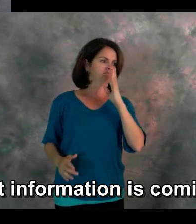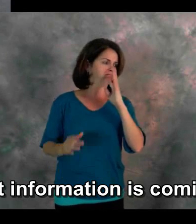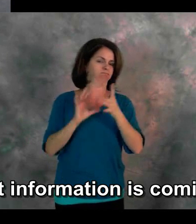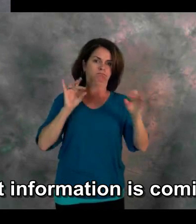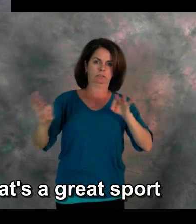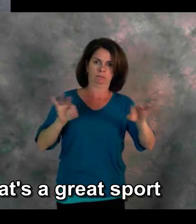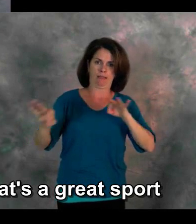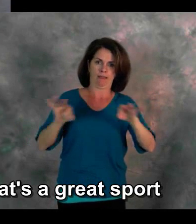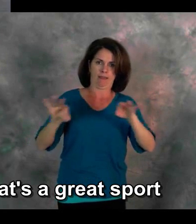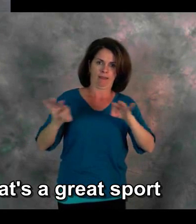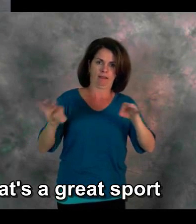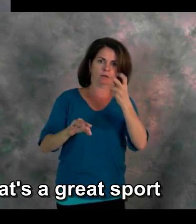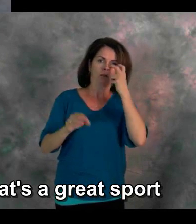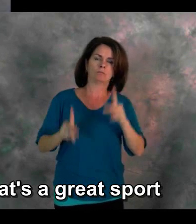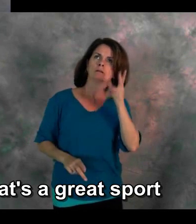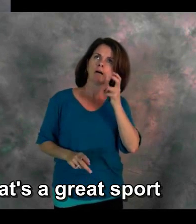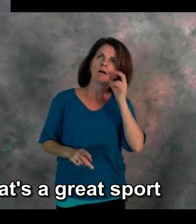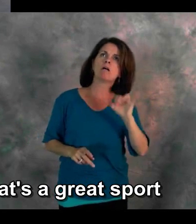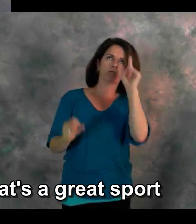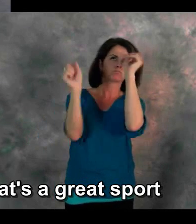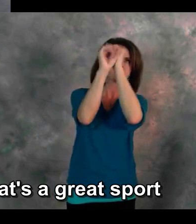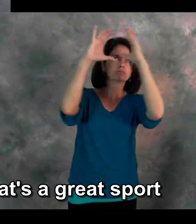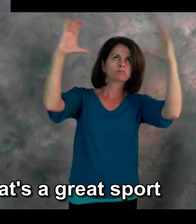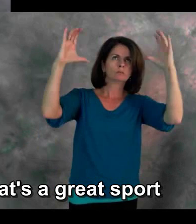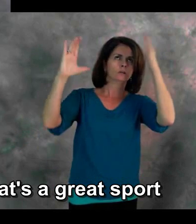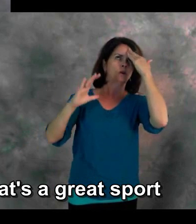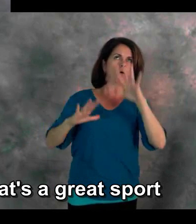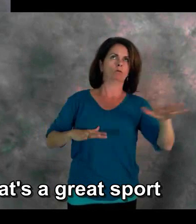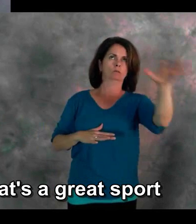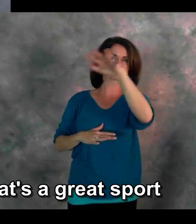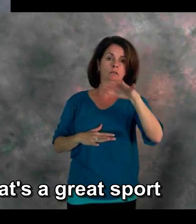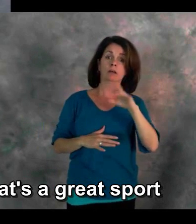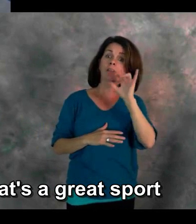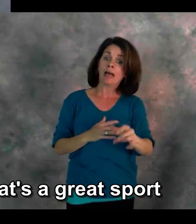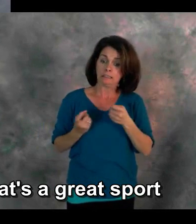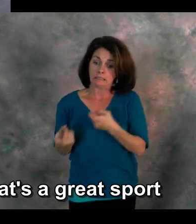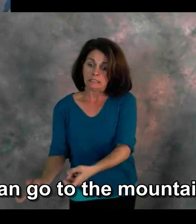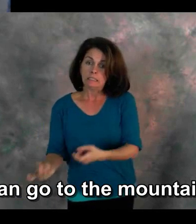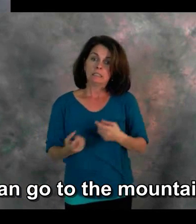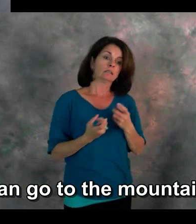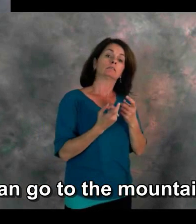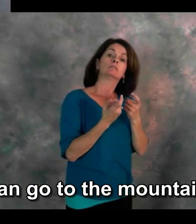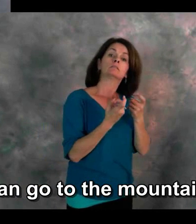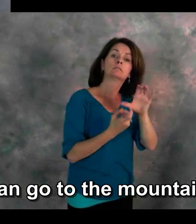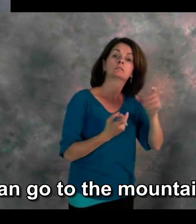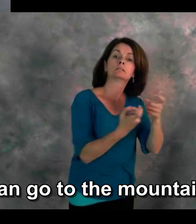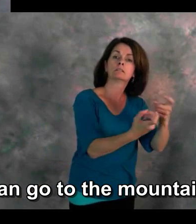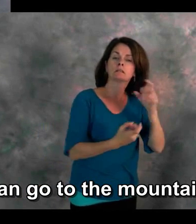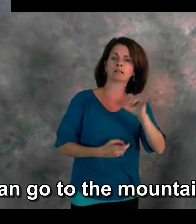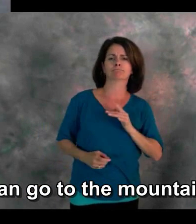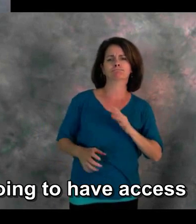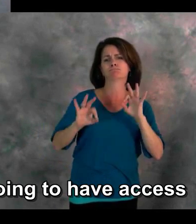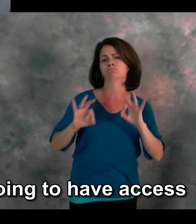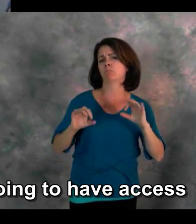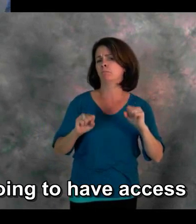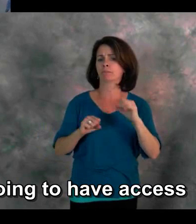information is coming from a guide. And that's a great sport for people in Colorado. You can go to